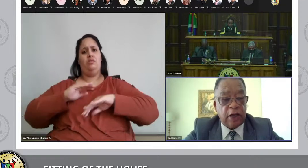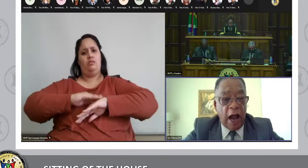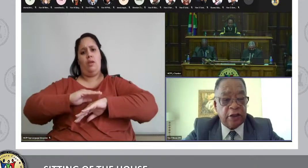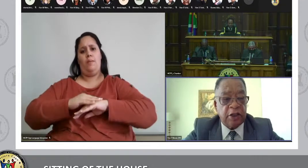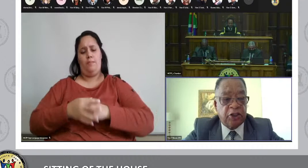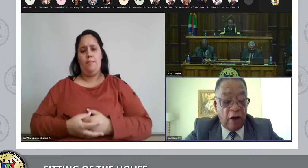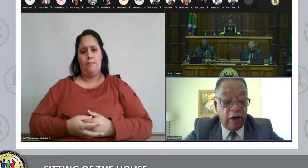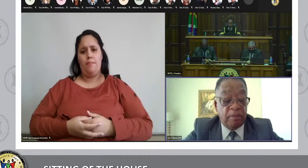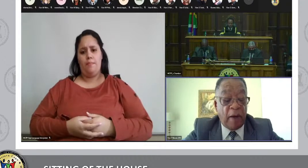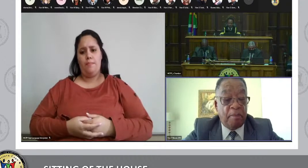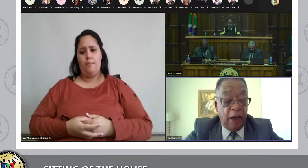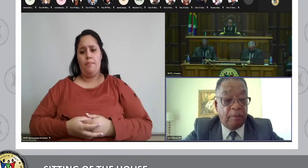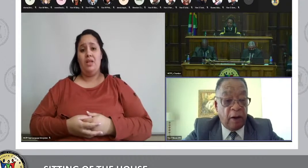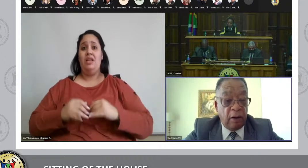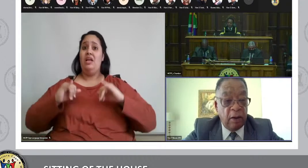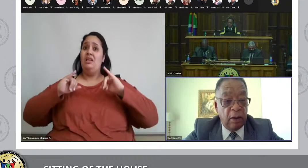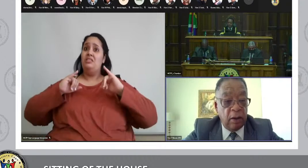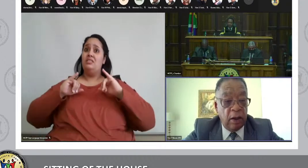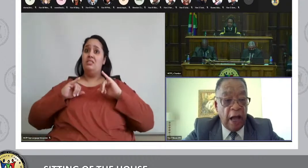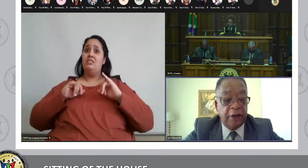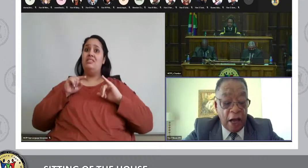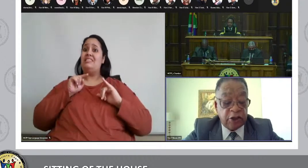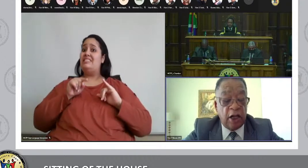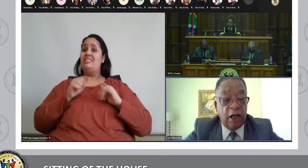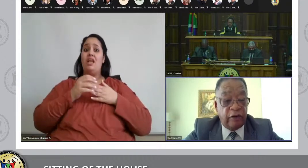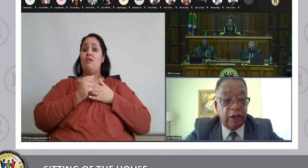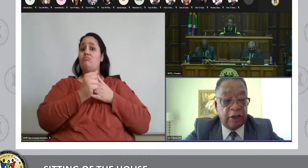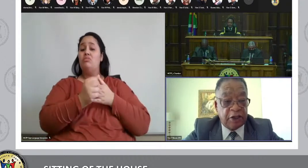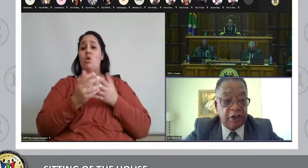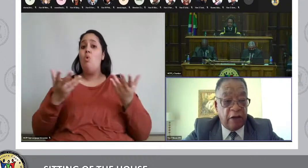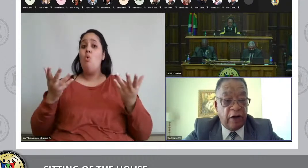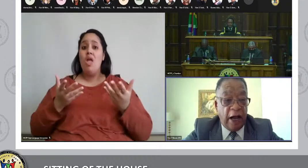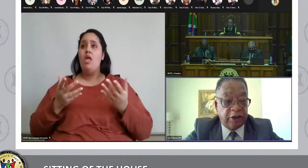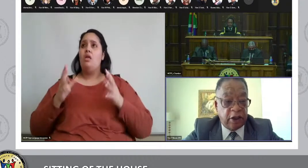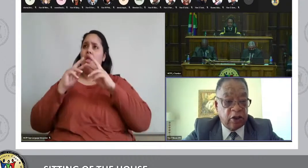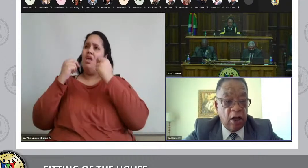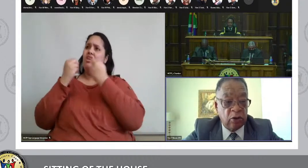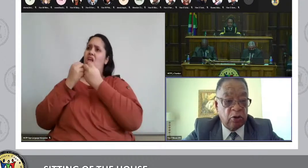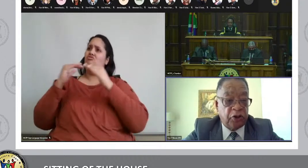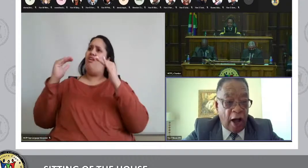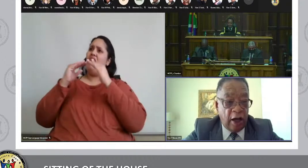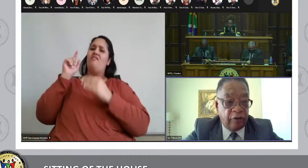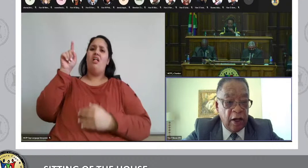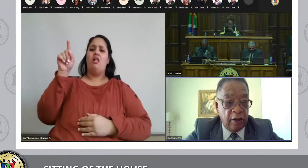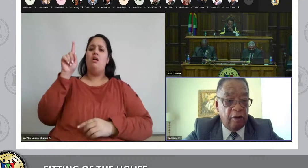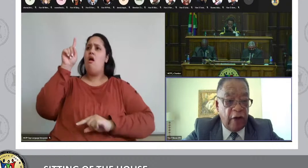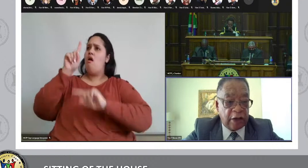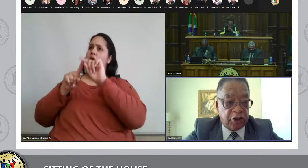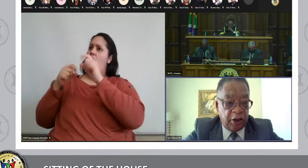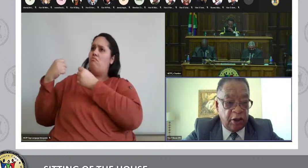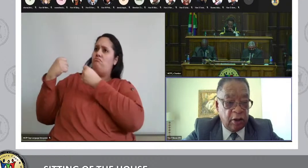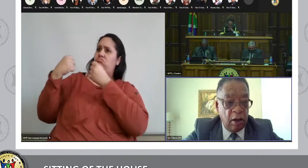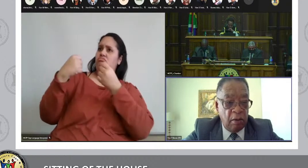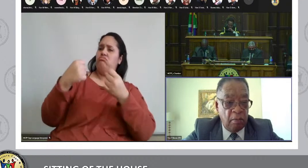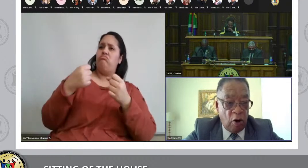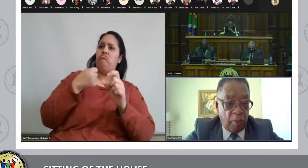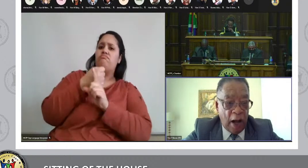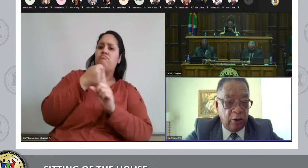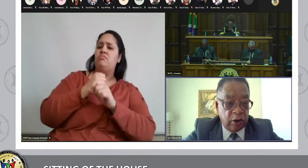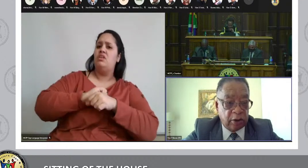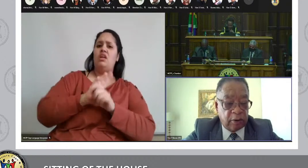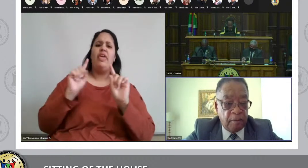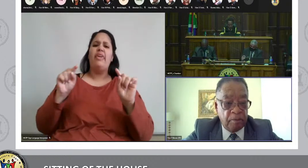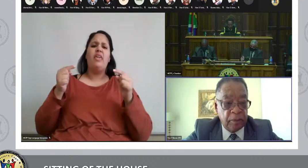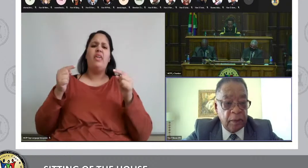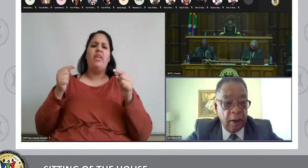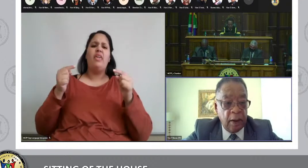and this crisis is driven by people at national level that doesn't have a license to drive the vaccine